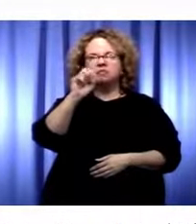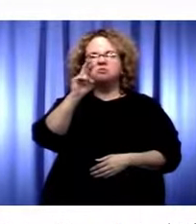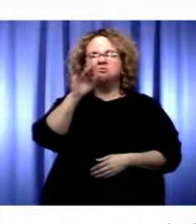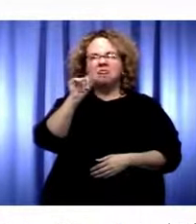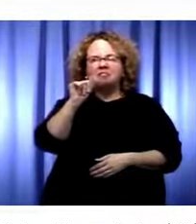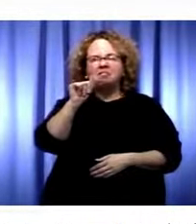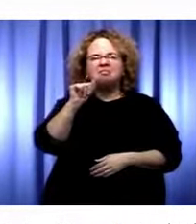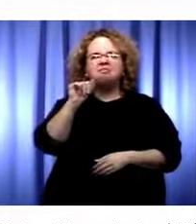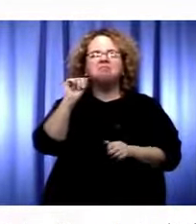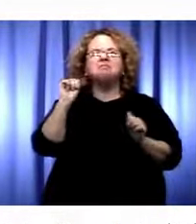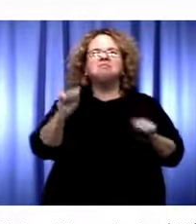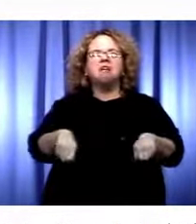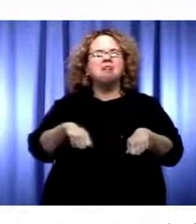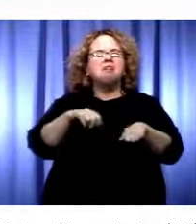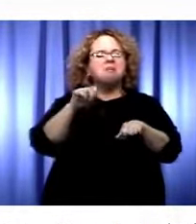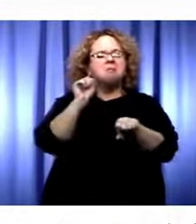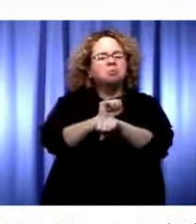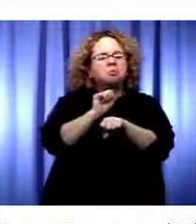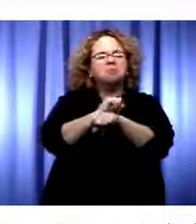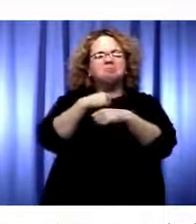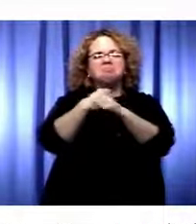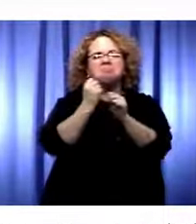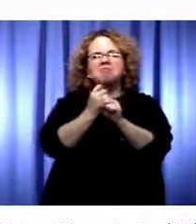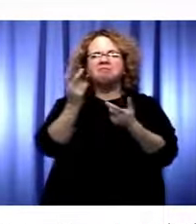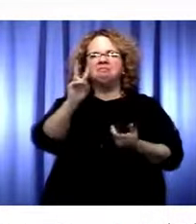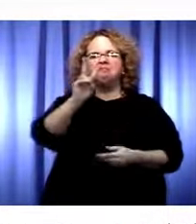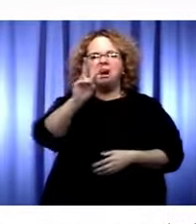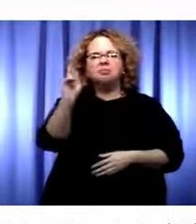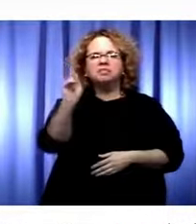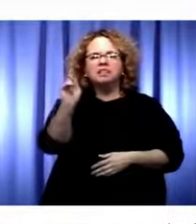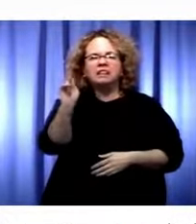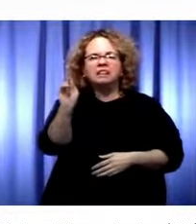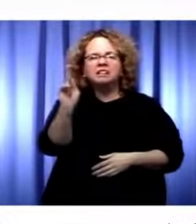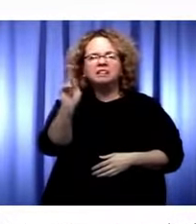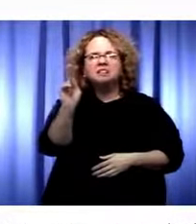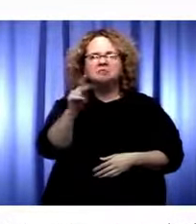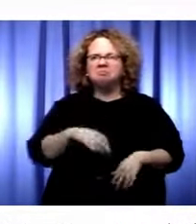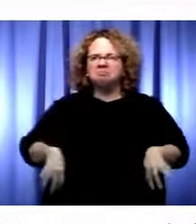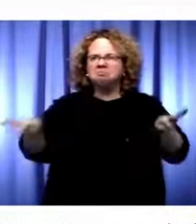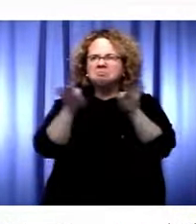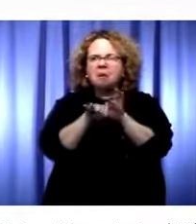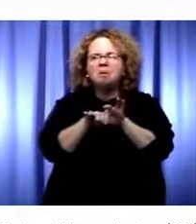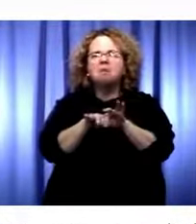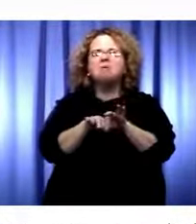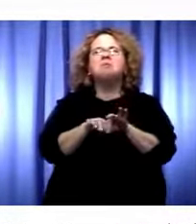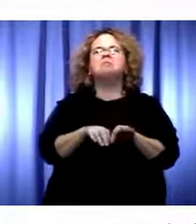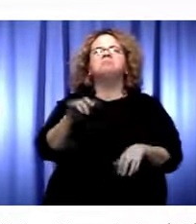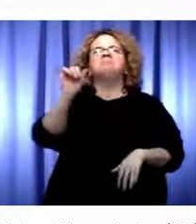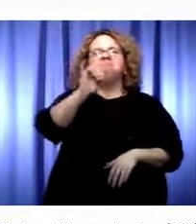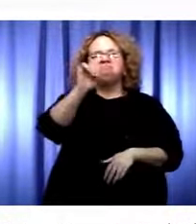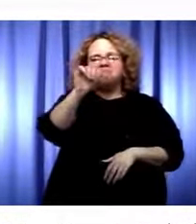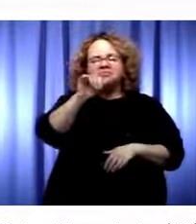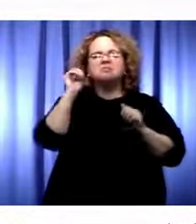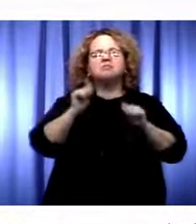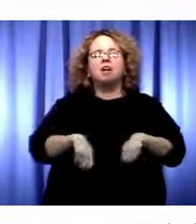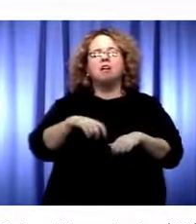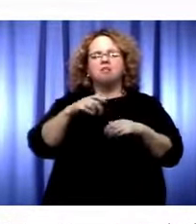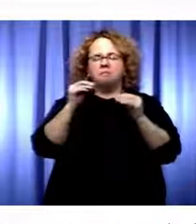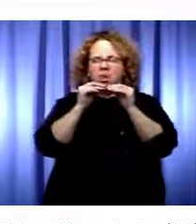The lining of the large intestine contains bacteria that works to create vitamin K, which is an essential vitamin that our